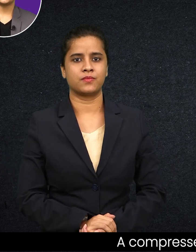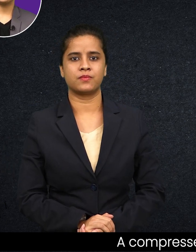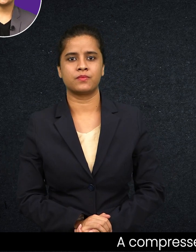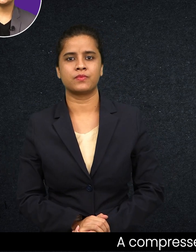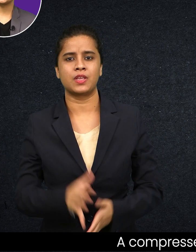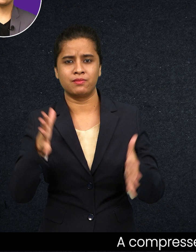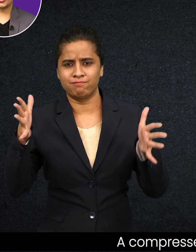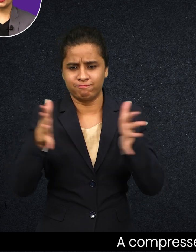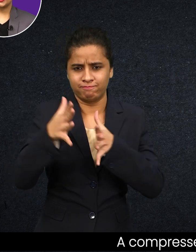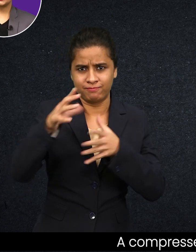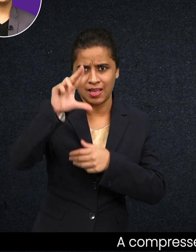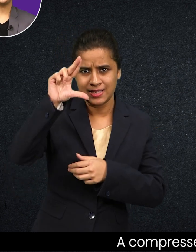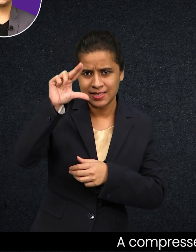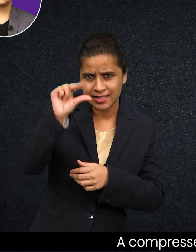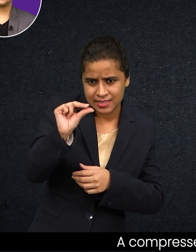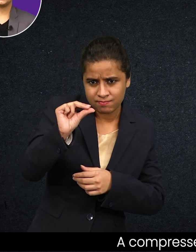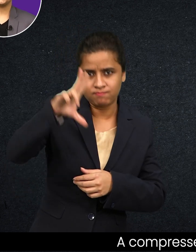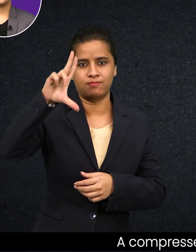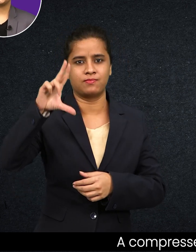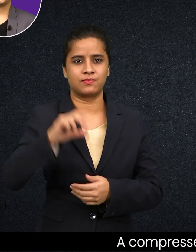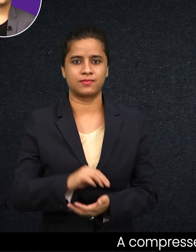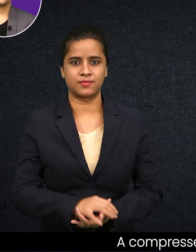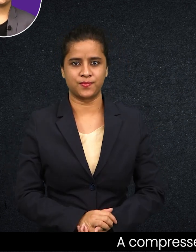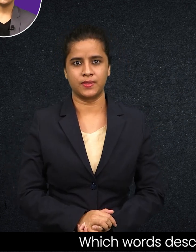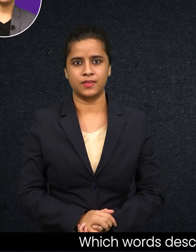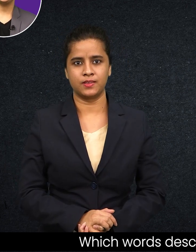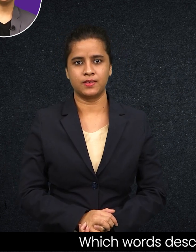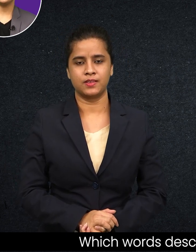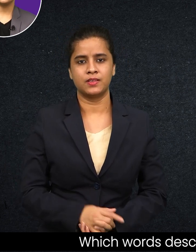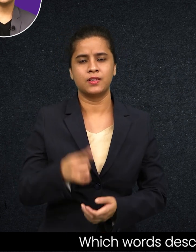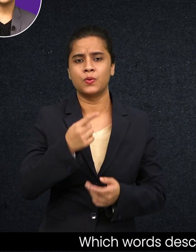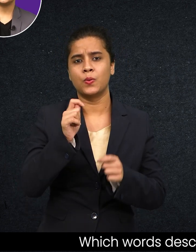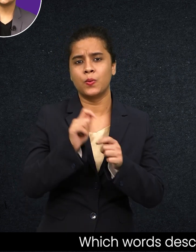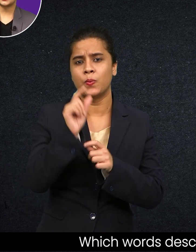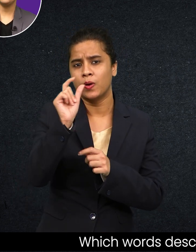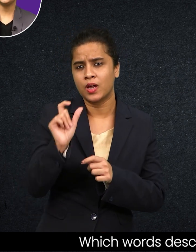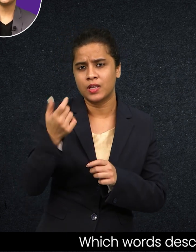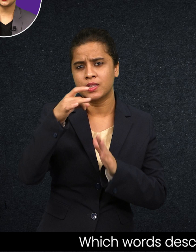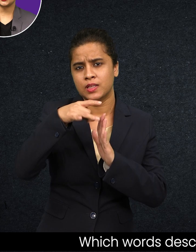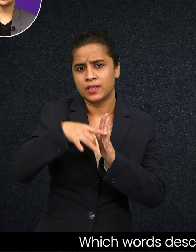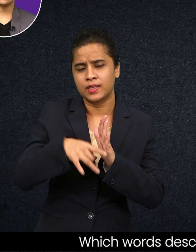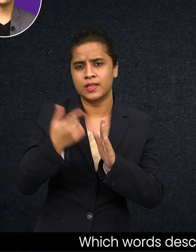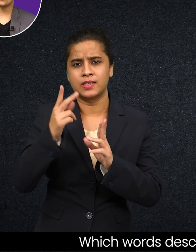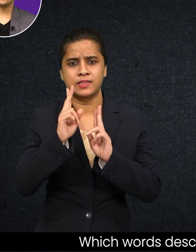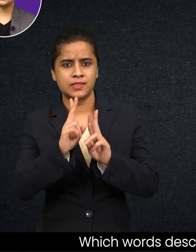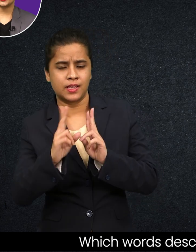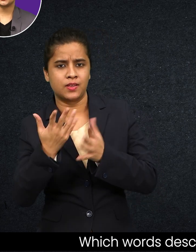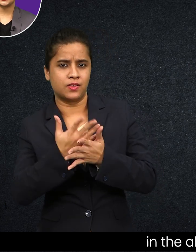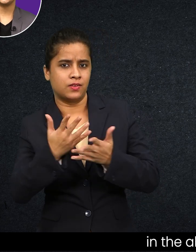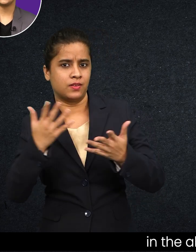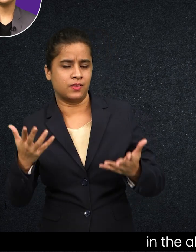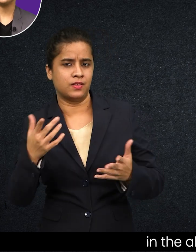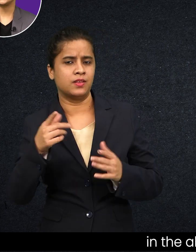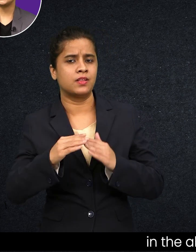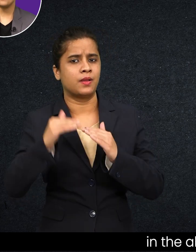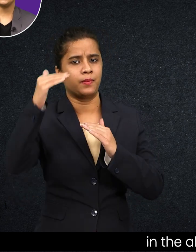A compressed spring is released. Which words describe the state of the object in